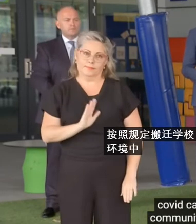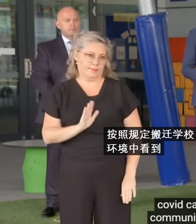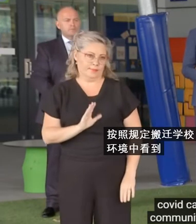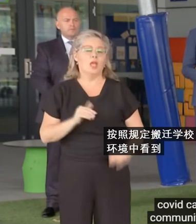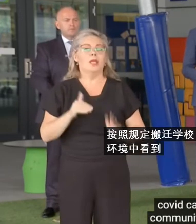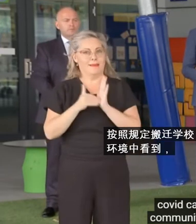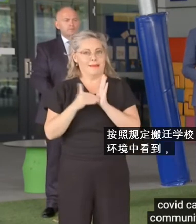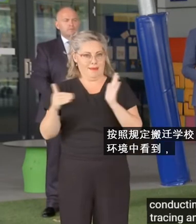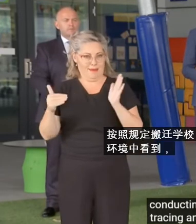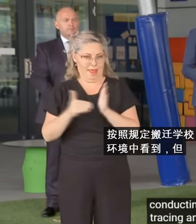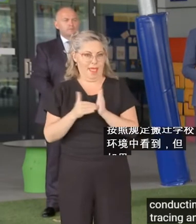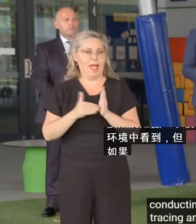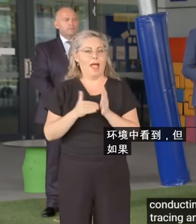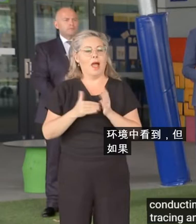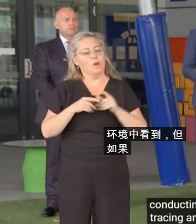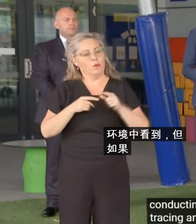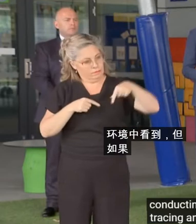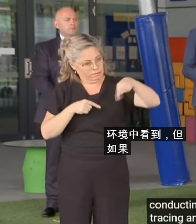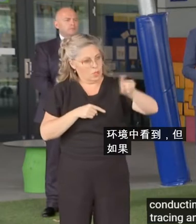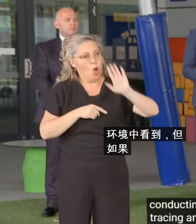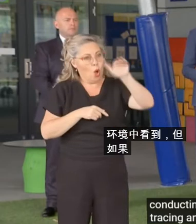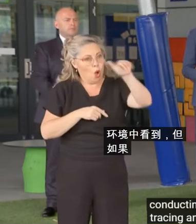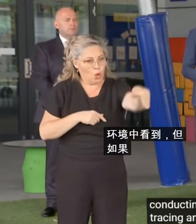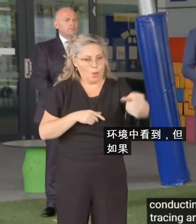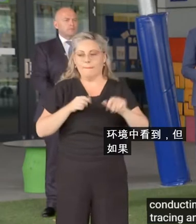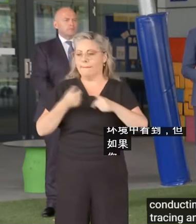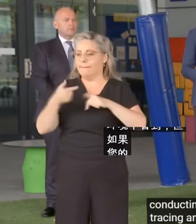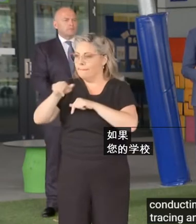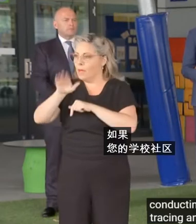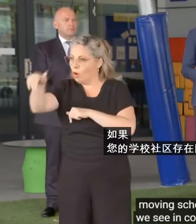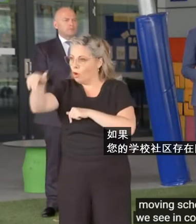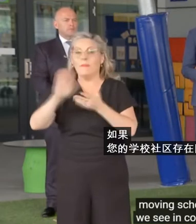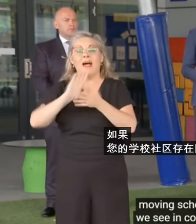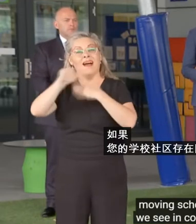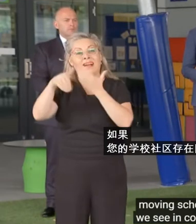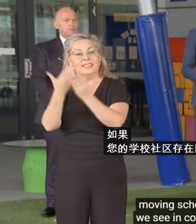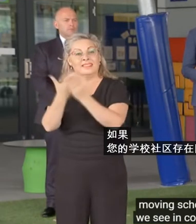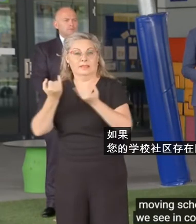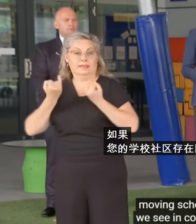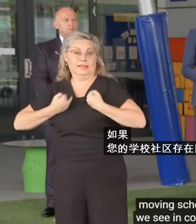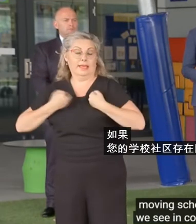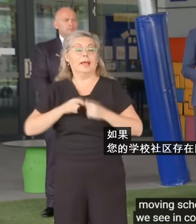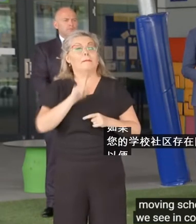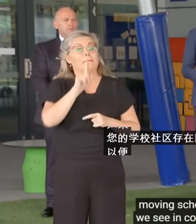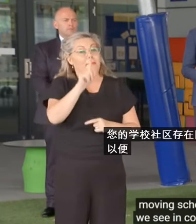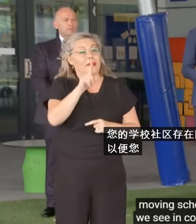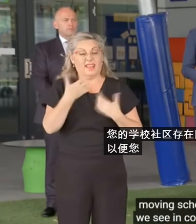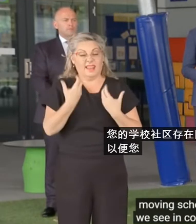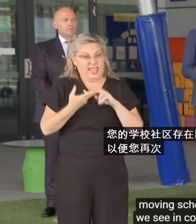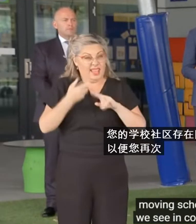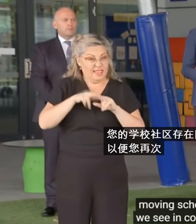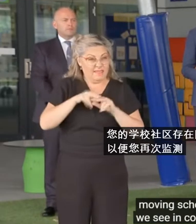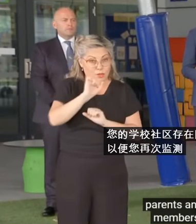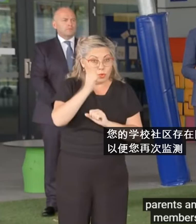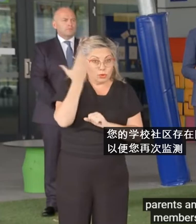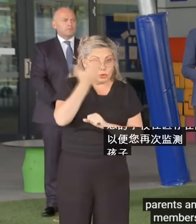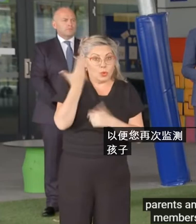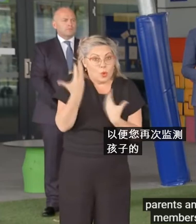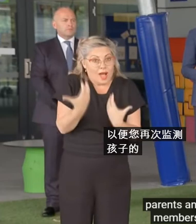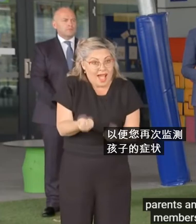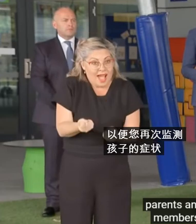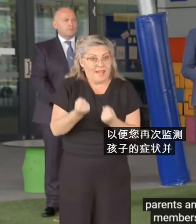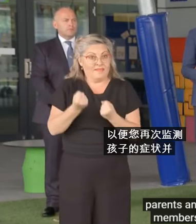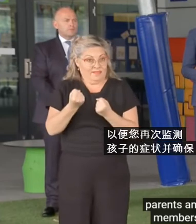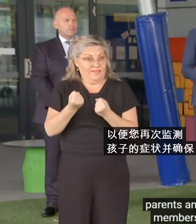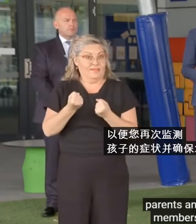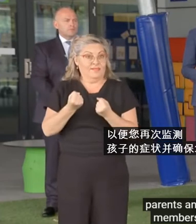settings, but parents and carers and family members will be notified if there is COVID in your school community, so again that you can monitor for symptoms in